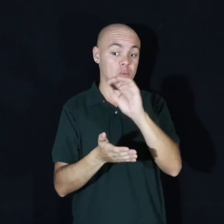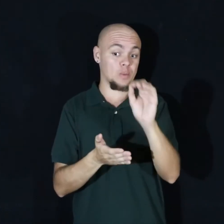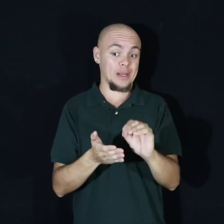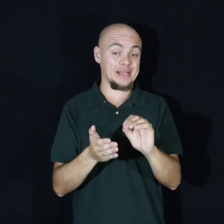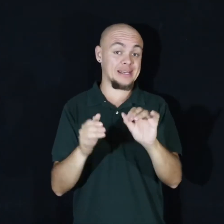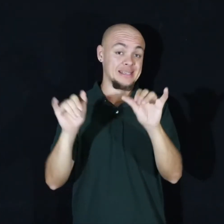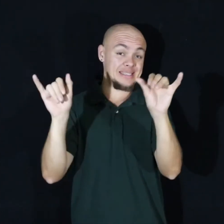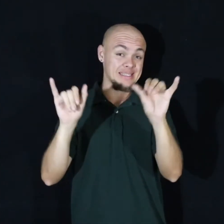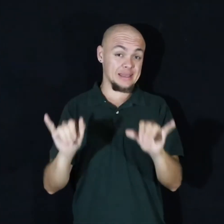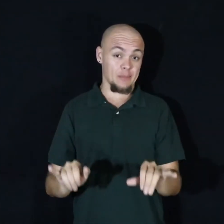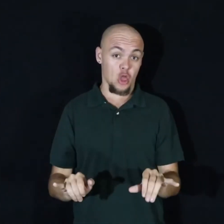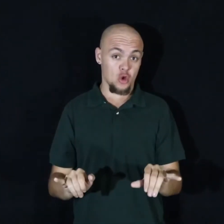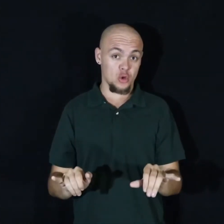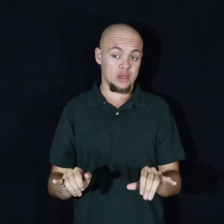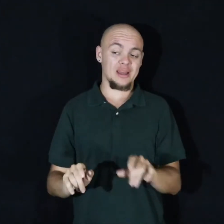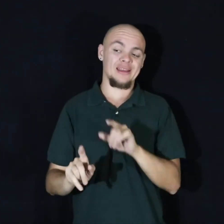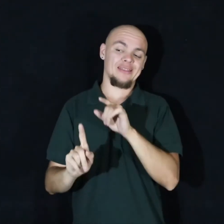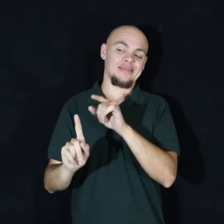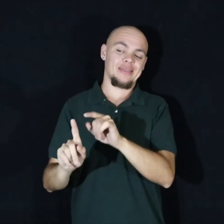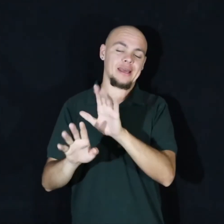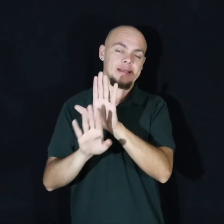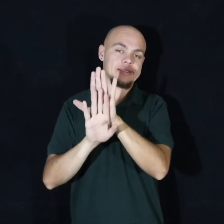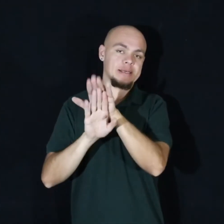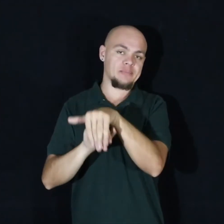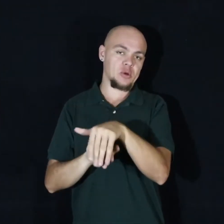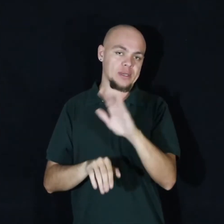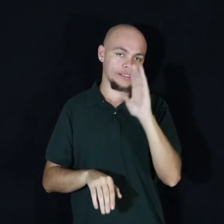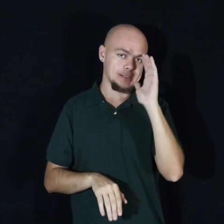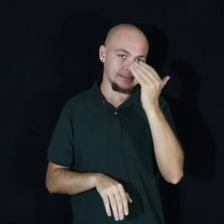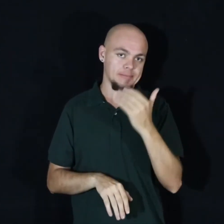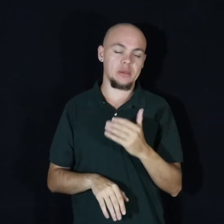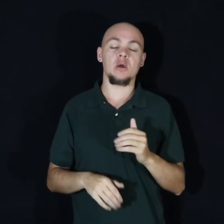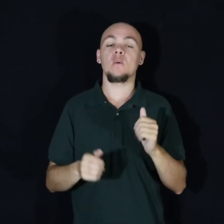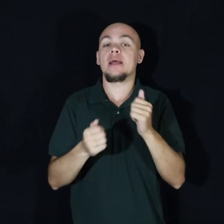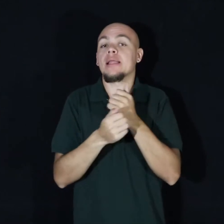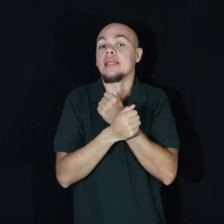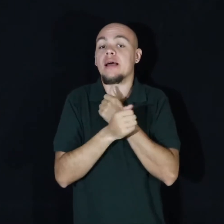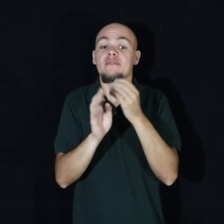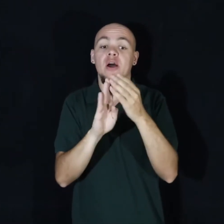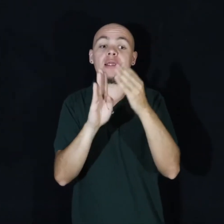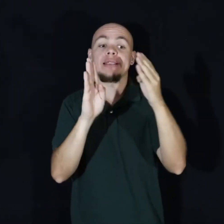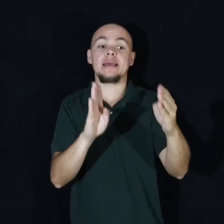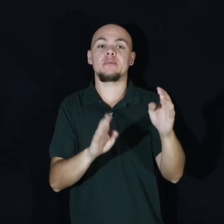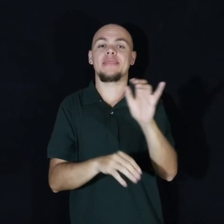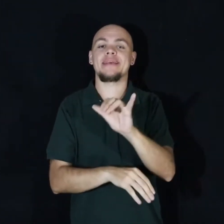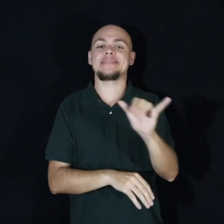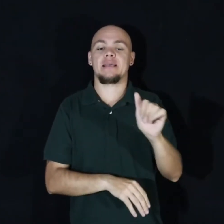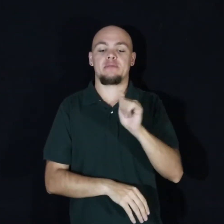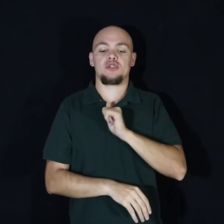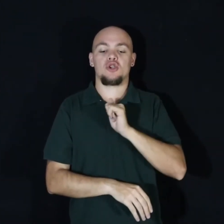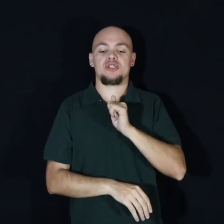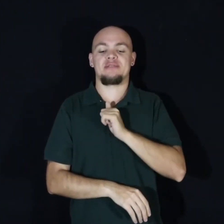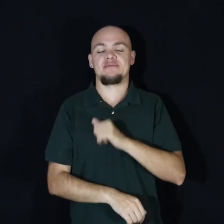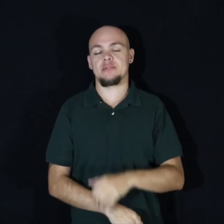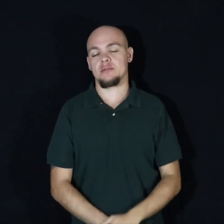the same, they're being very hypocritical about this. We need to love our neighbor